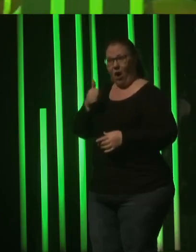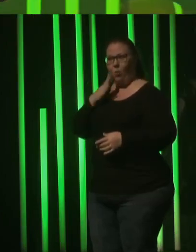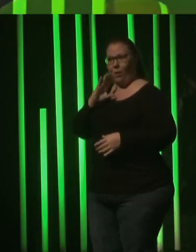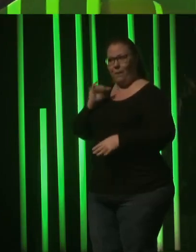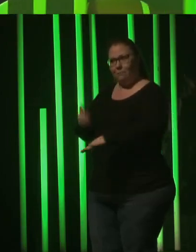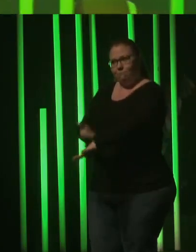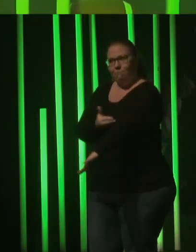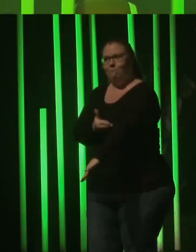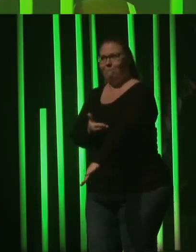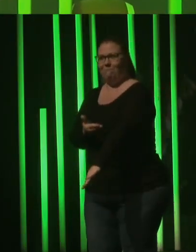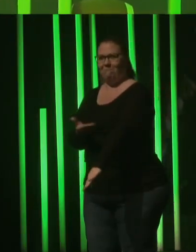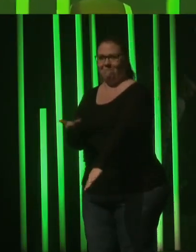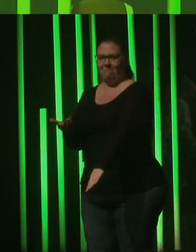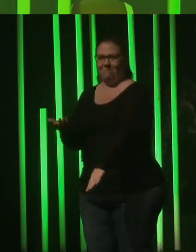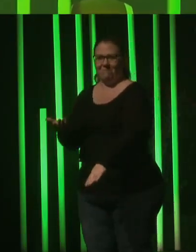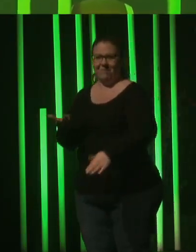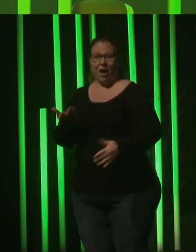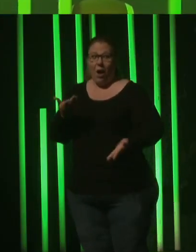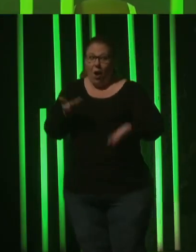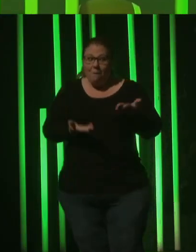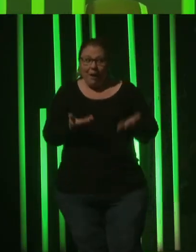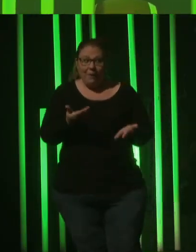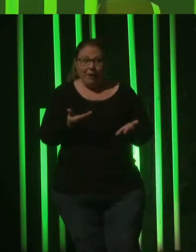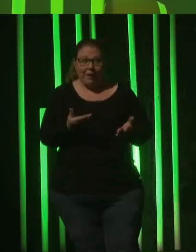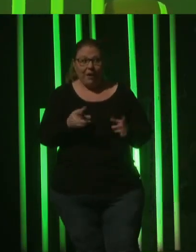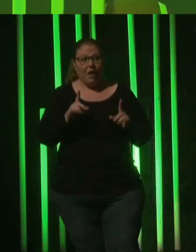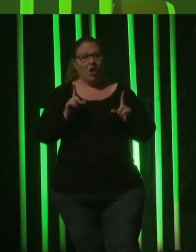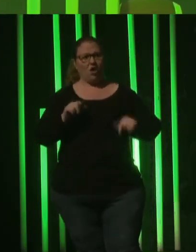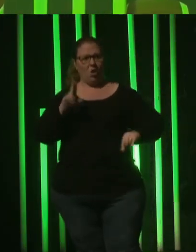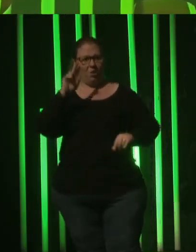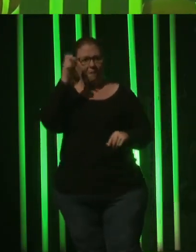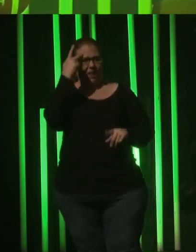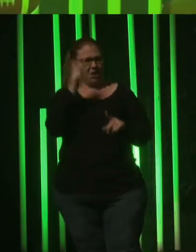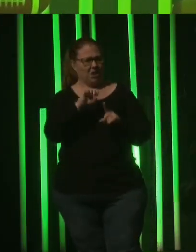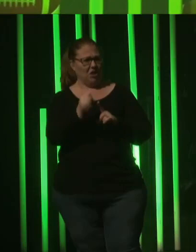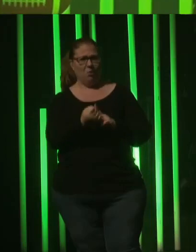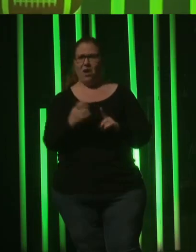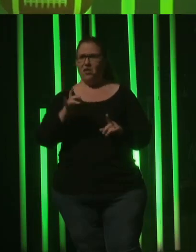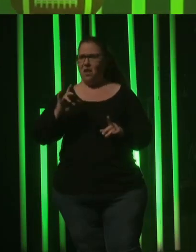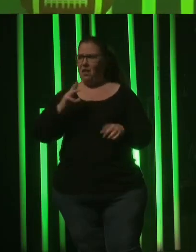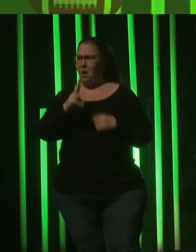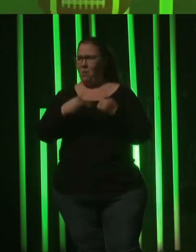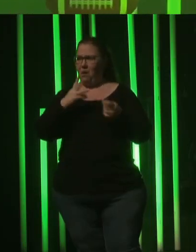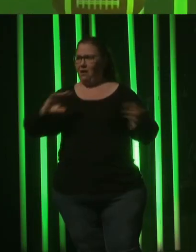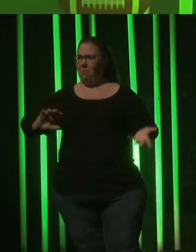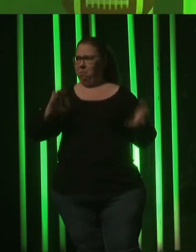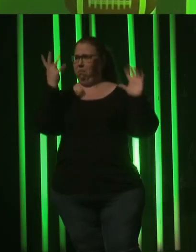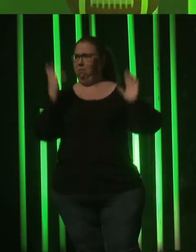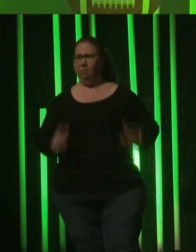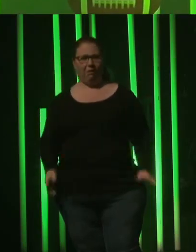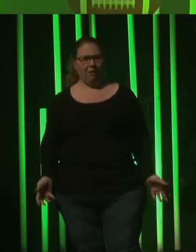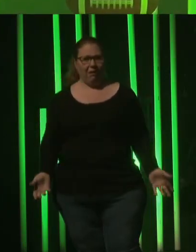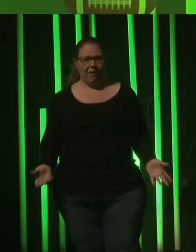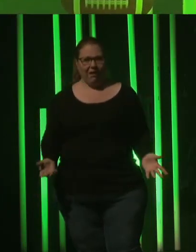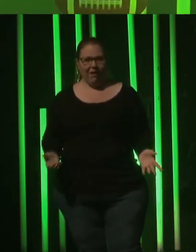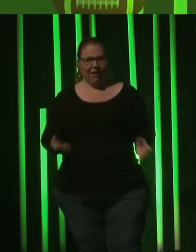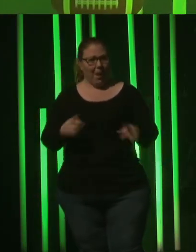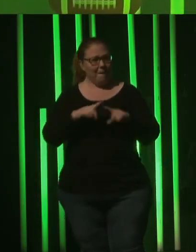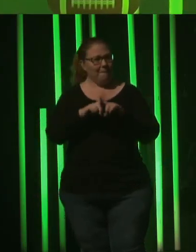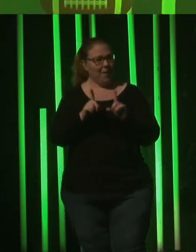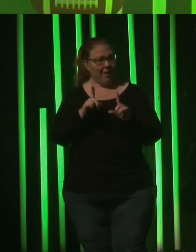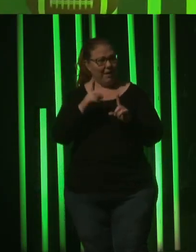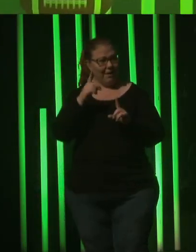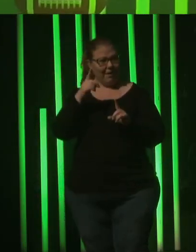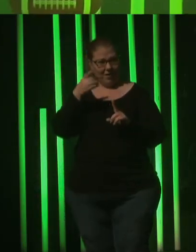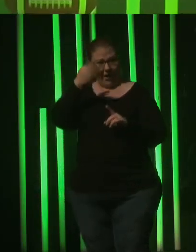better. Or maybe you can go in and look politically and say, man, this world is going to chaos. But you know what? Because of